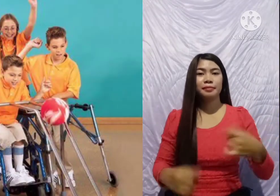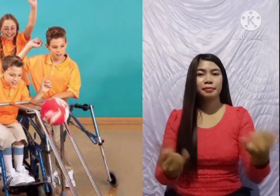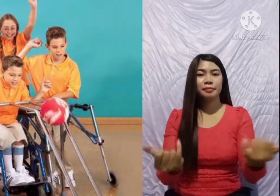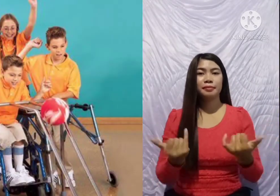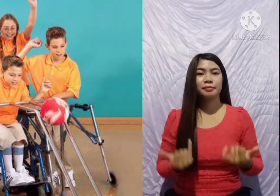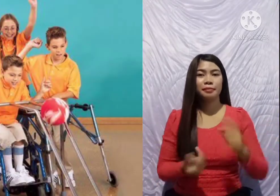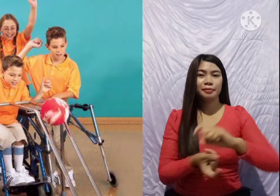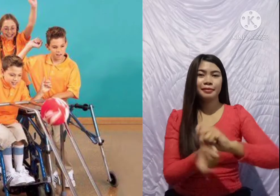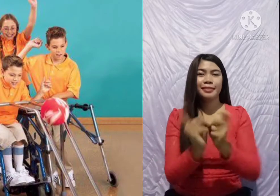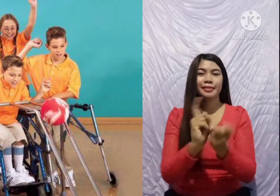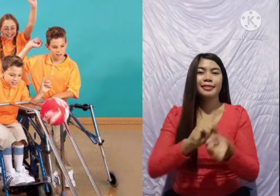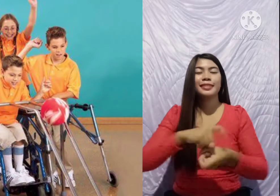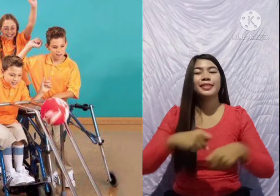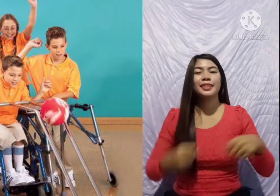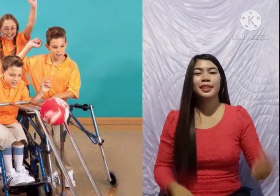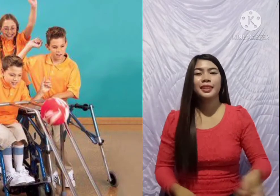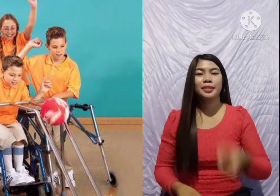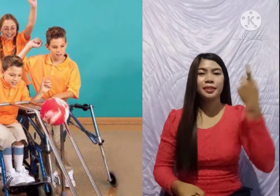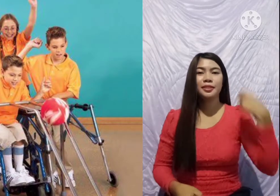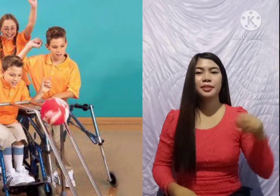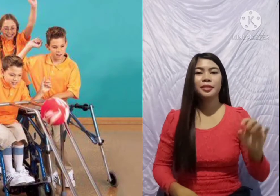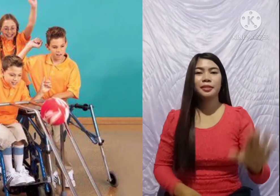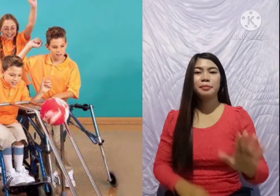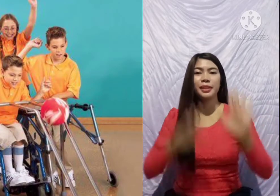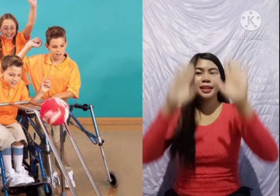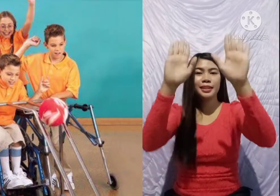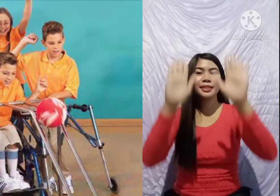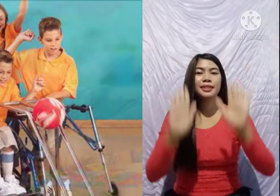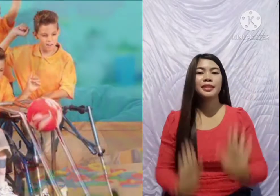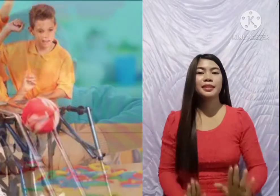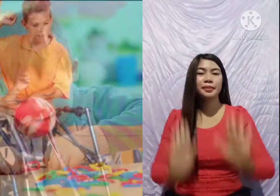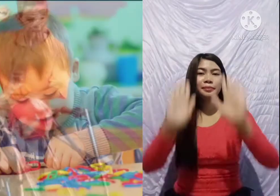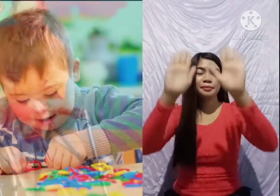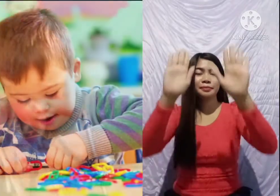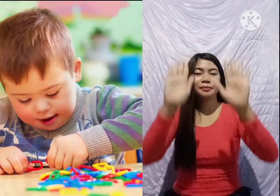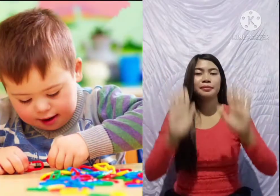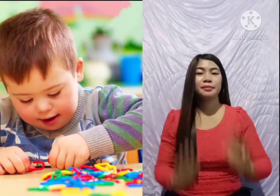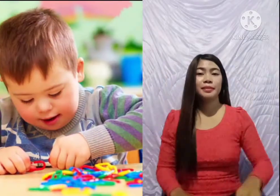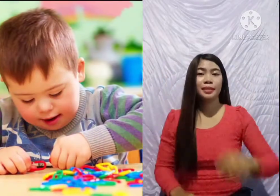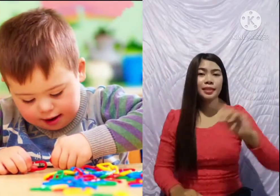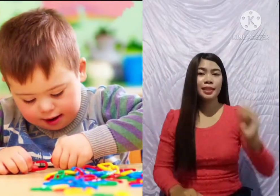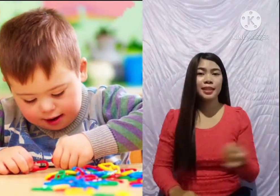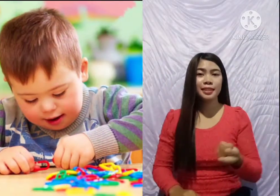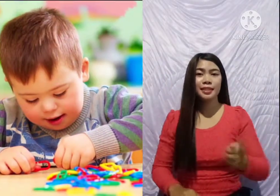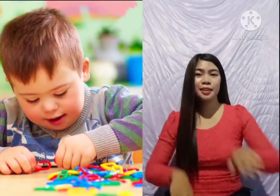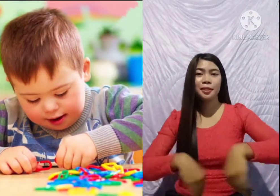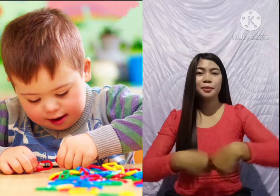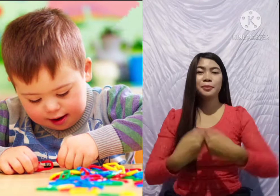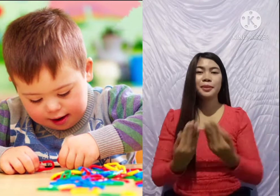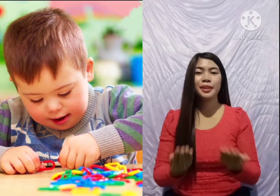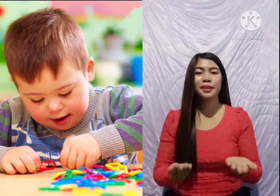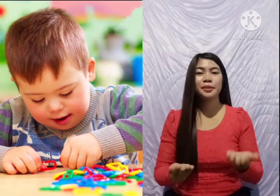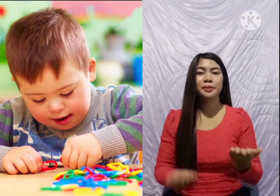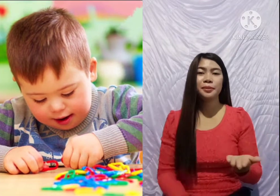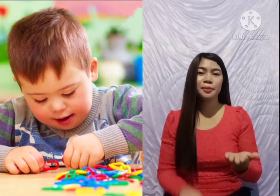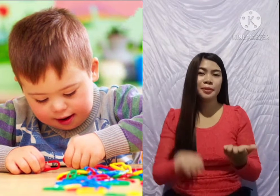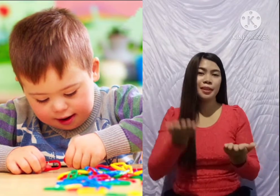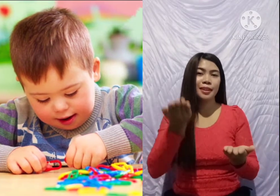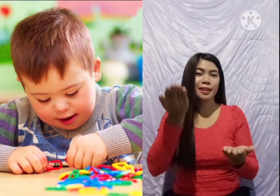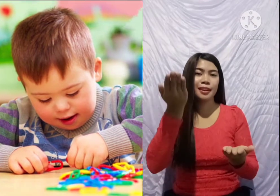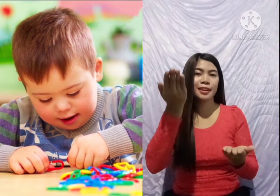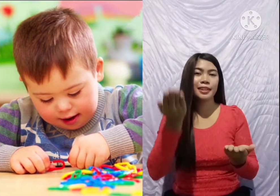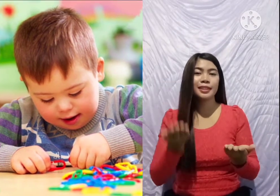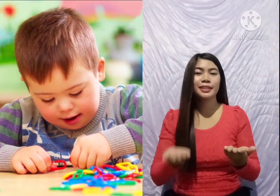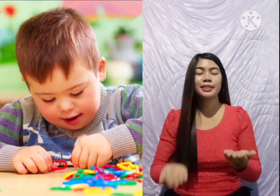I would change. Cause you're amazing, Just the way you